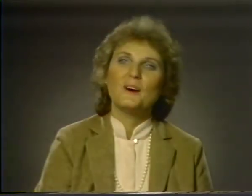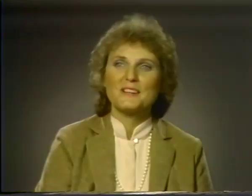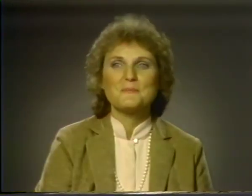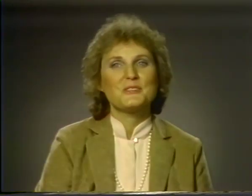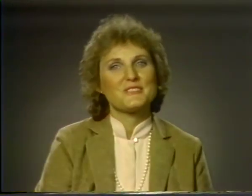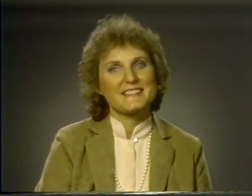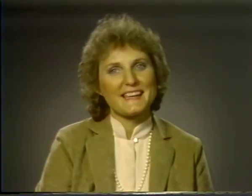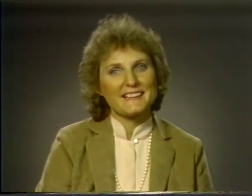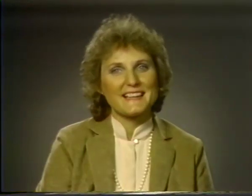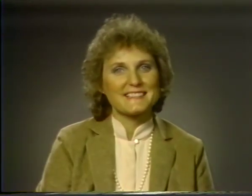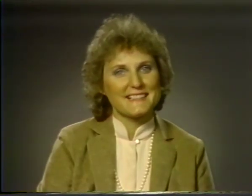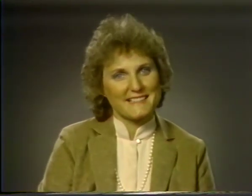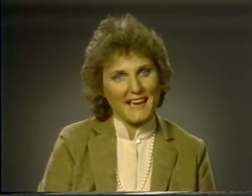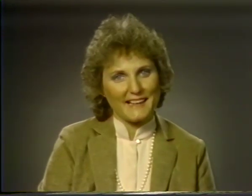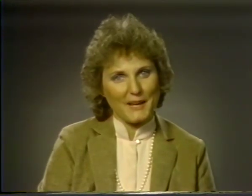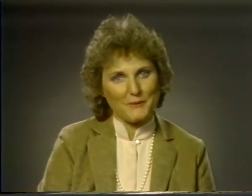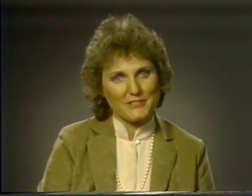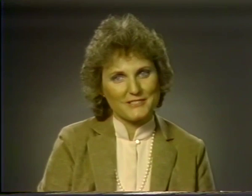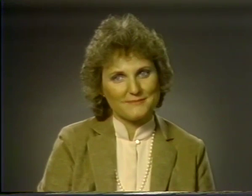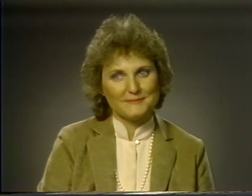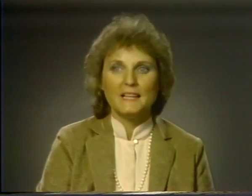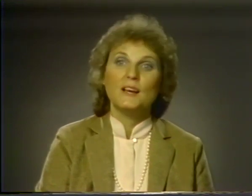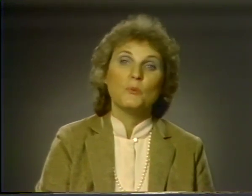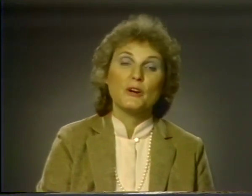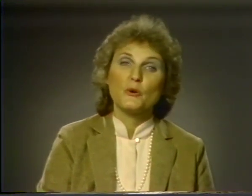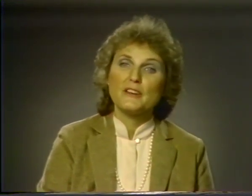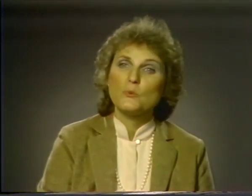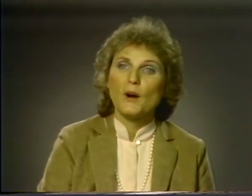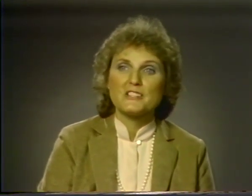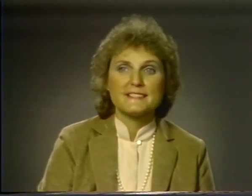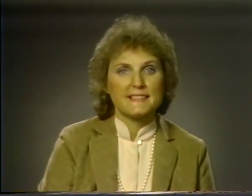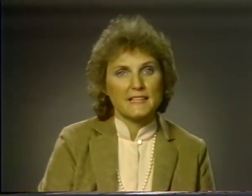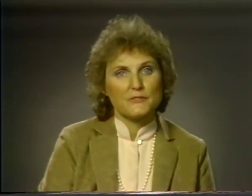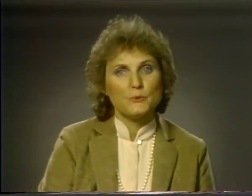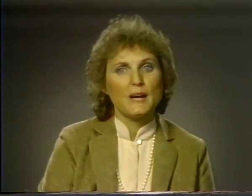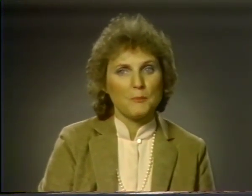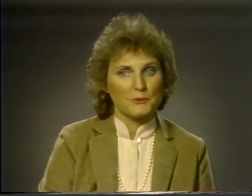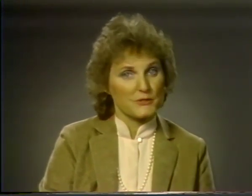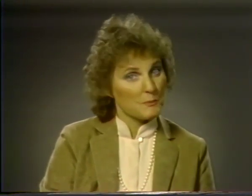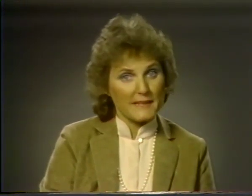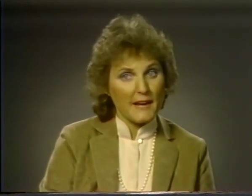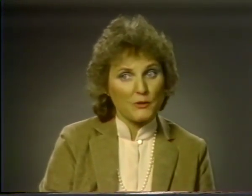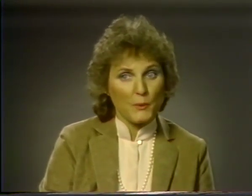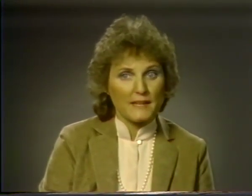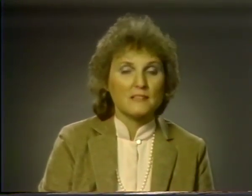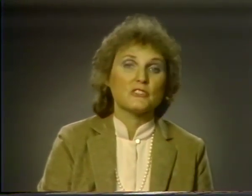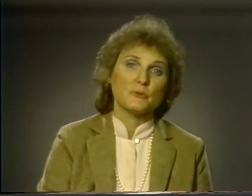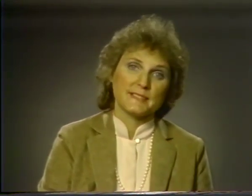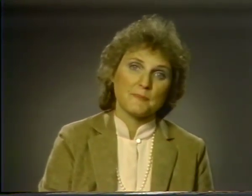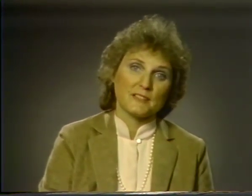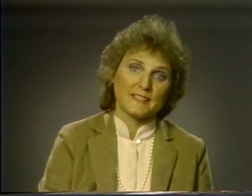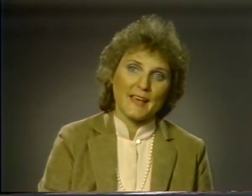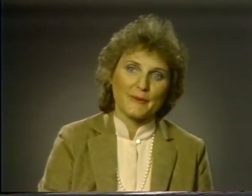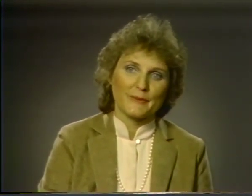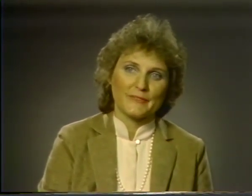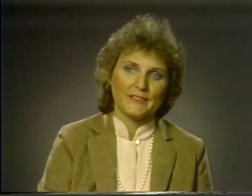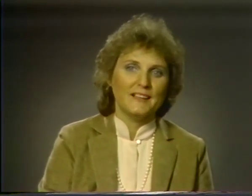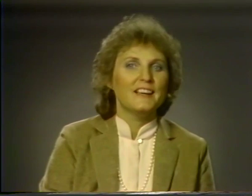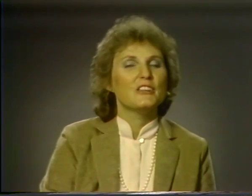Welcome to your second lesson in sign language. We're going to watch a scene of two couples who meet every week to do something together. You will